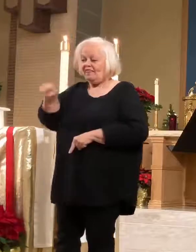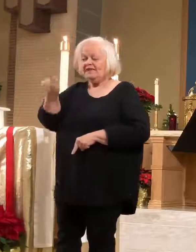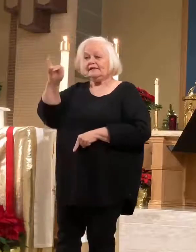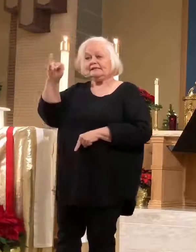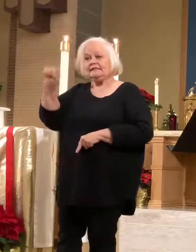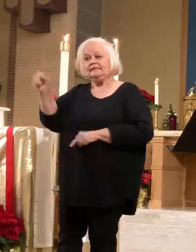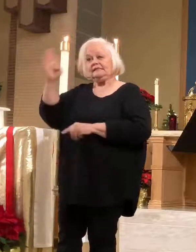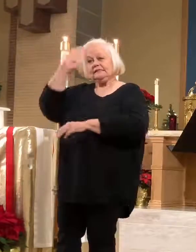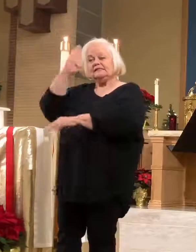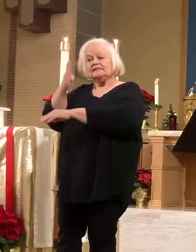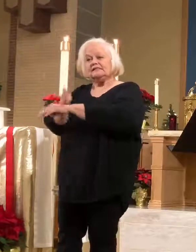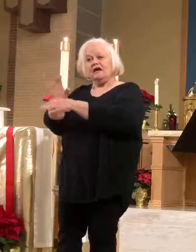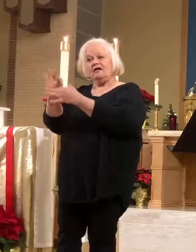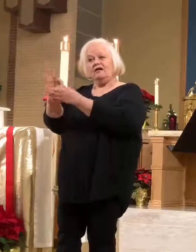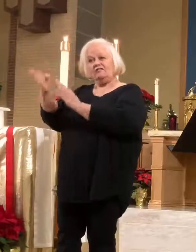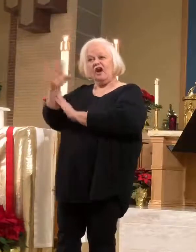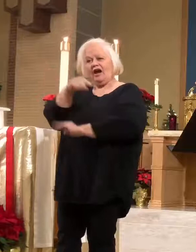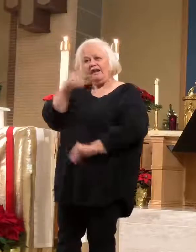Son of God.